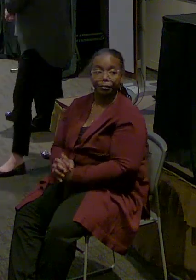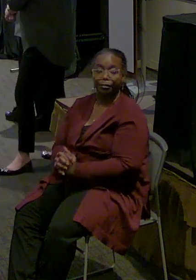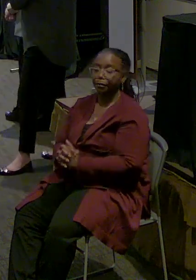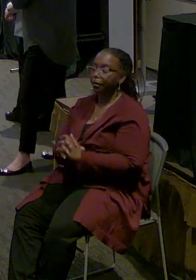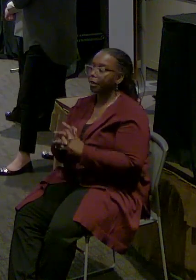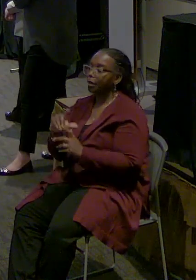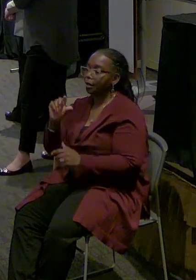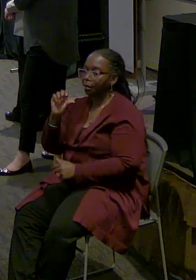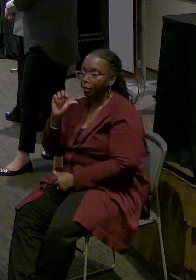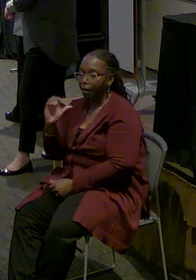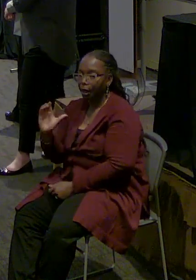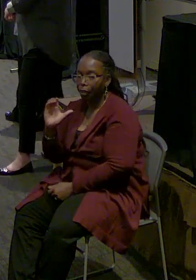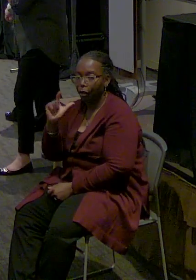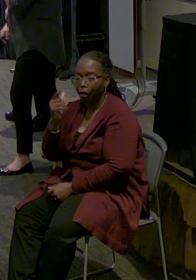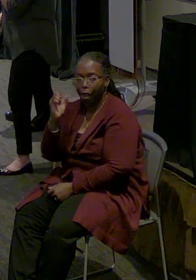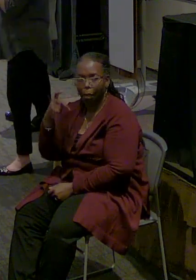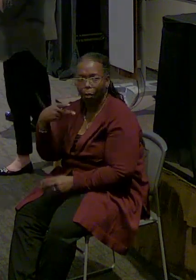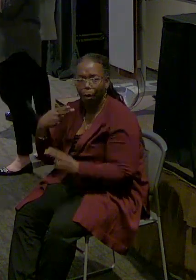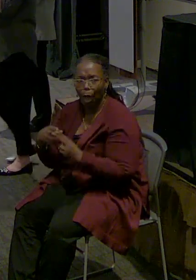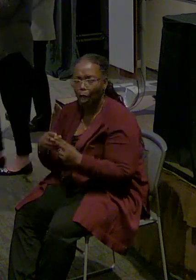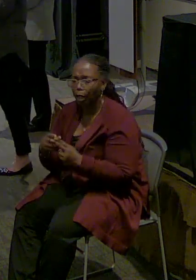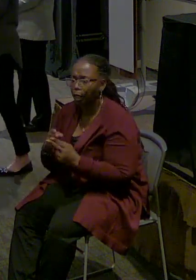gap that we call it? Oh,